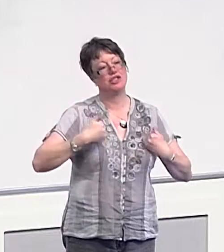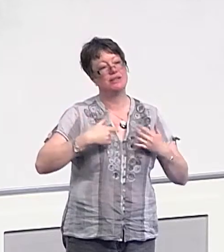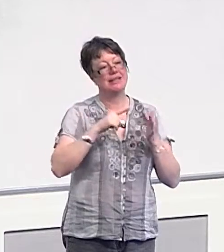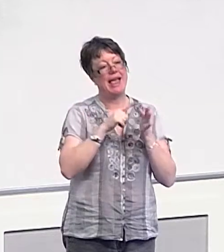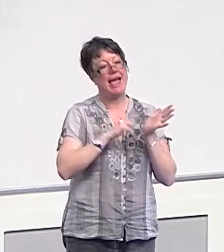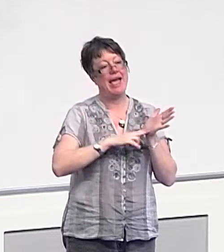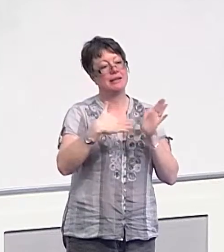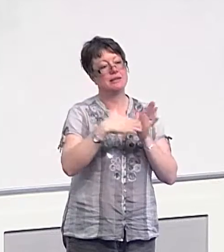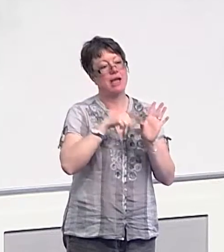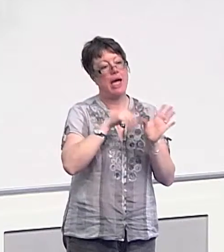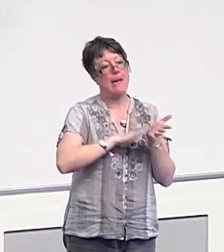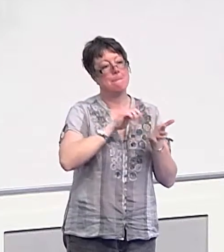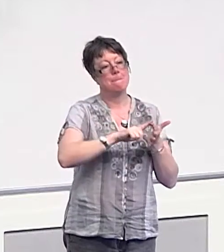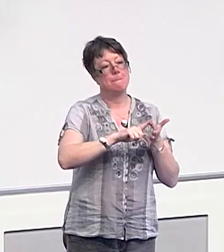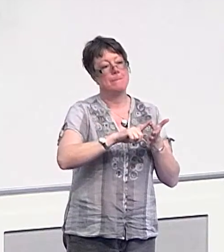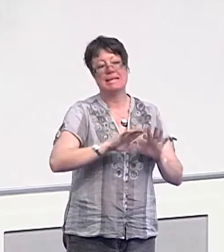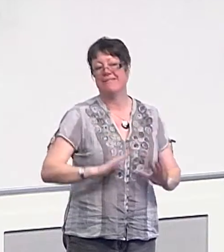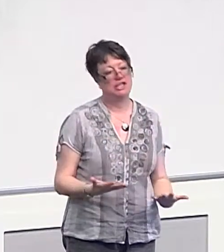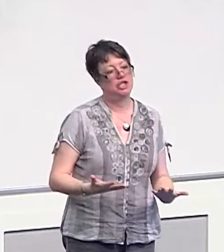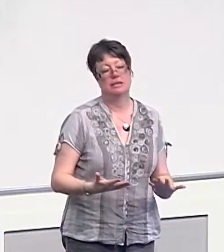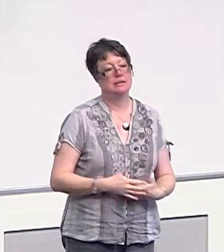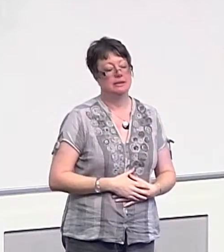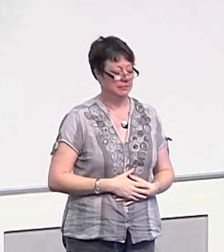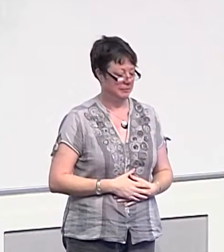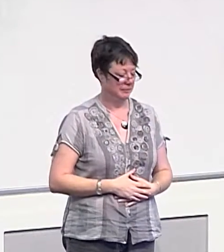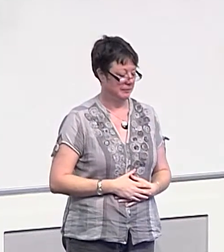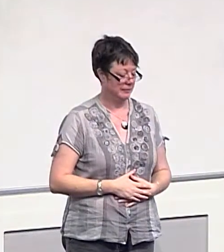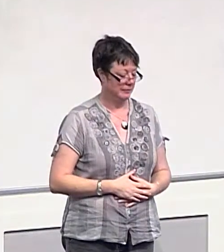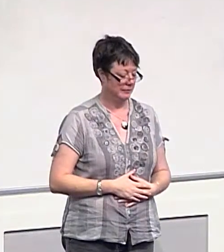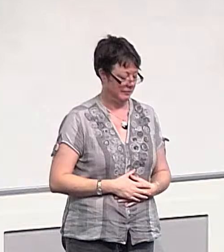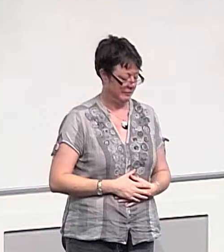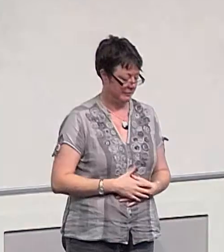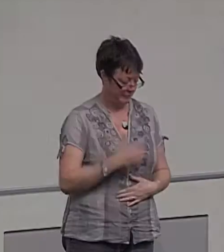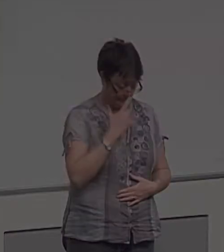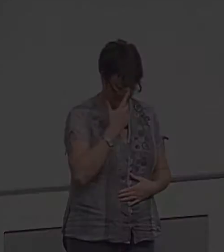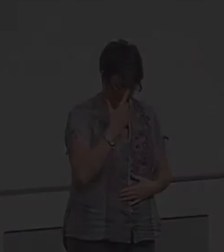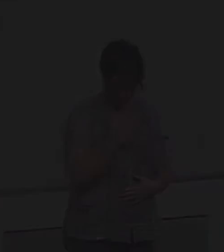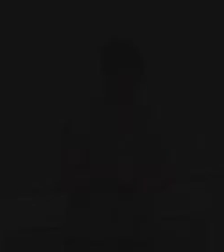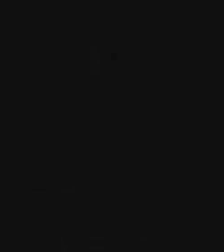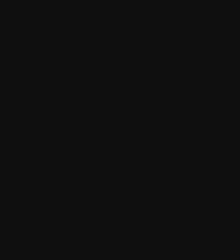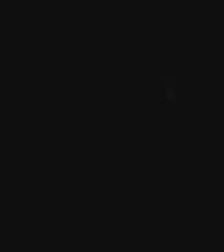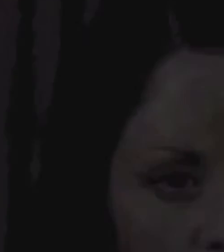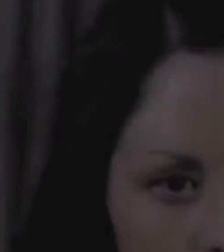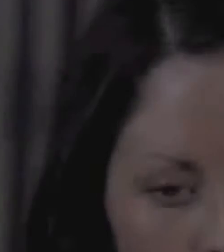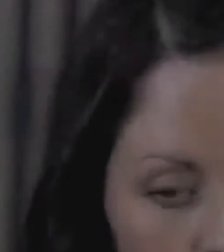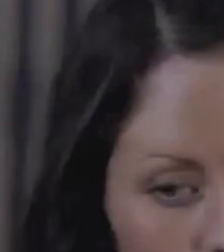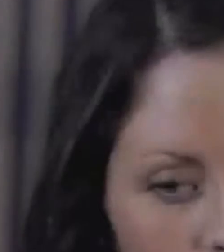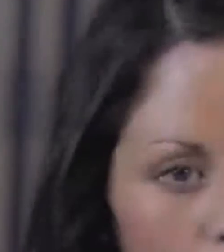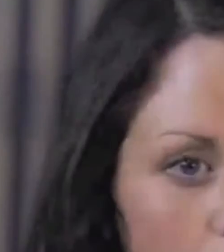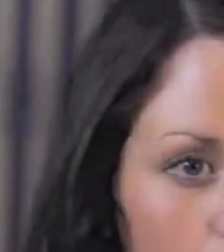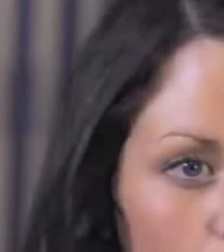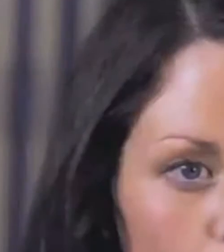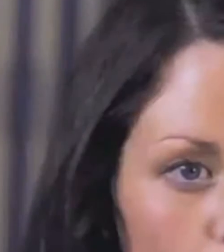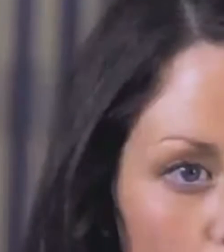deficiency. And if we could start the video so you can listen to what these two felt about their treatment. Ava, our daughter,